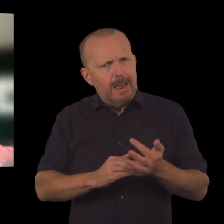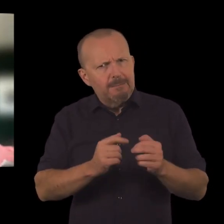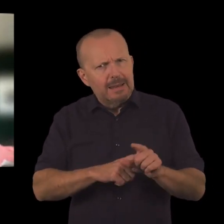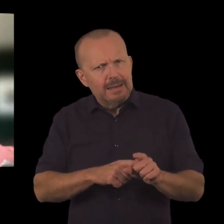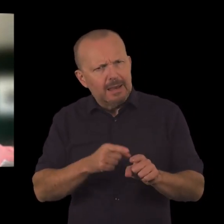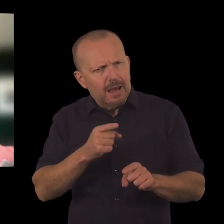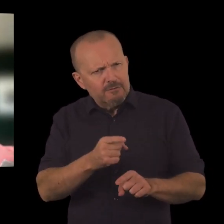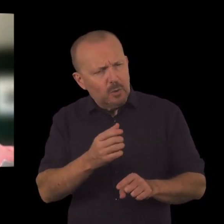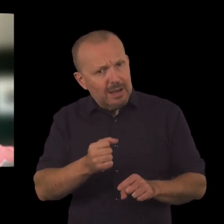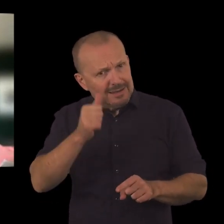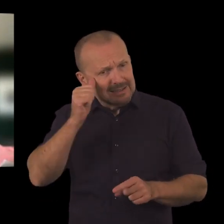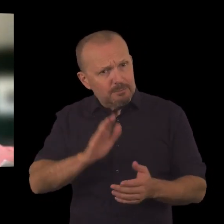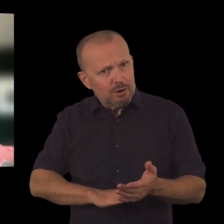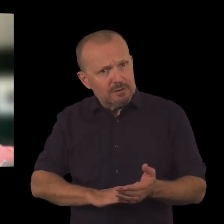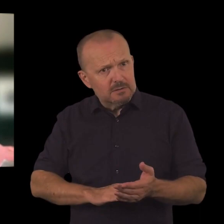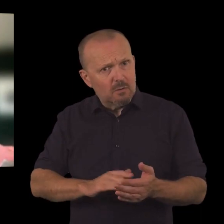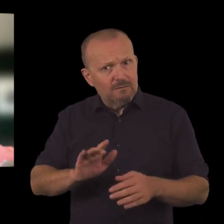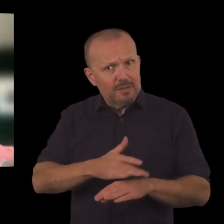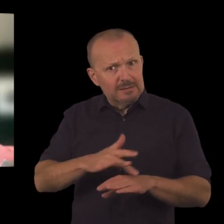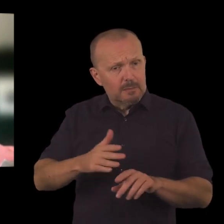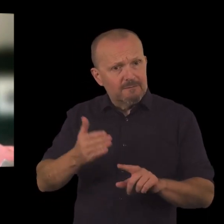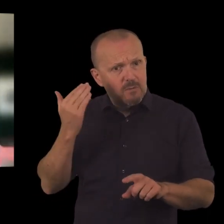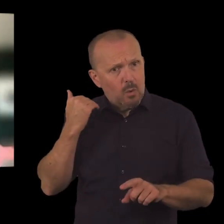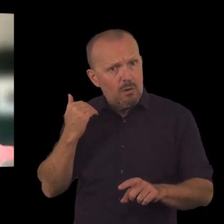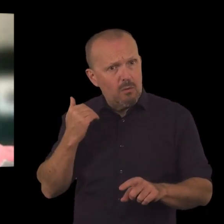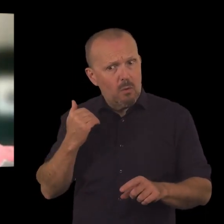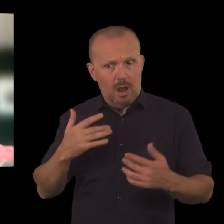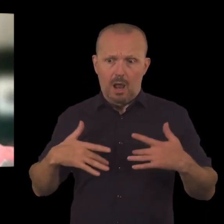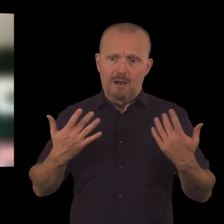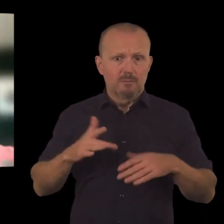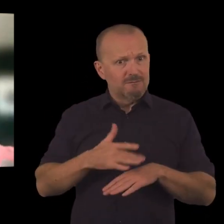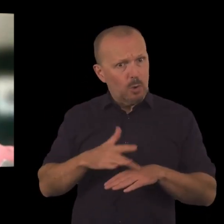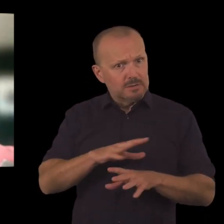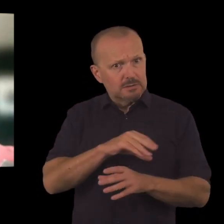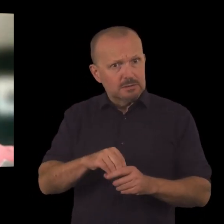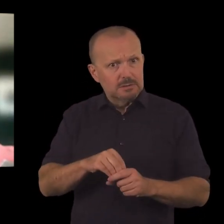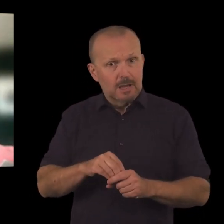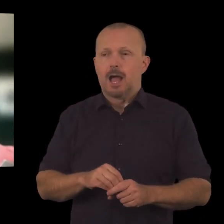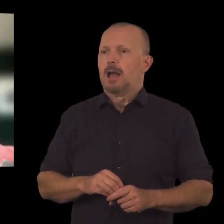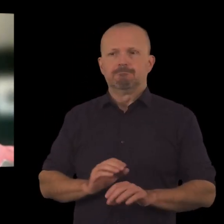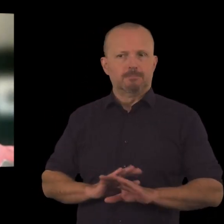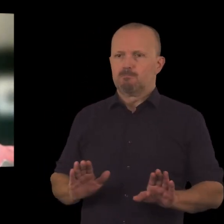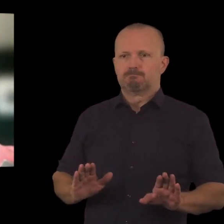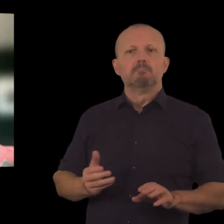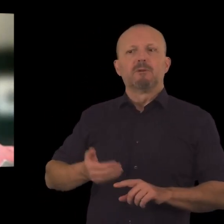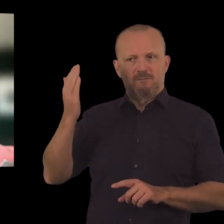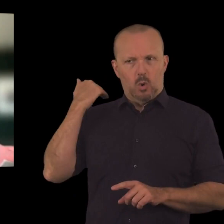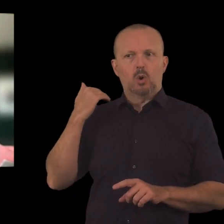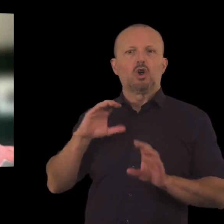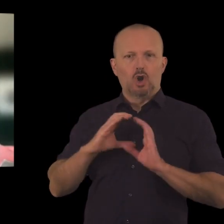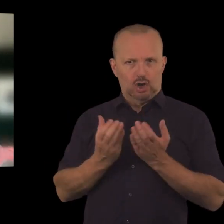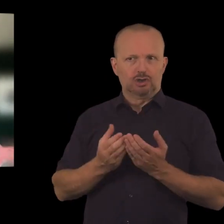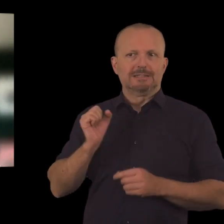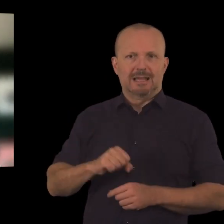trust relationships between each other. And Claire, I think that's probably something you'd be super familiar with some of the work you've done as